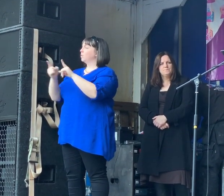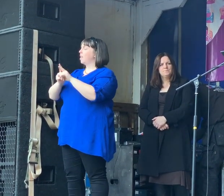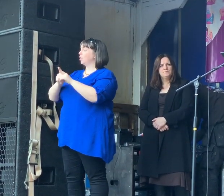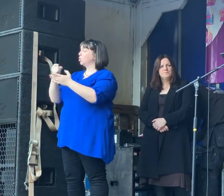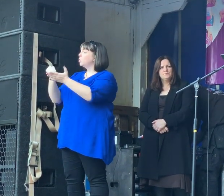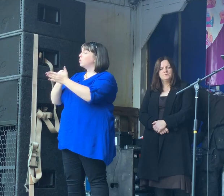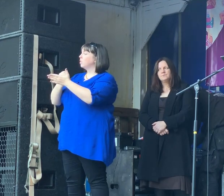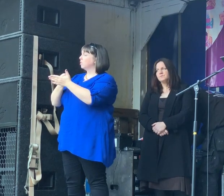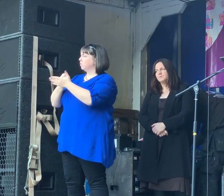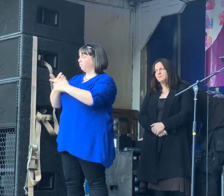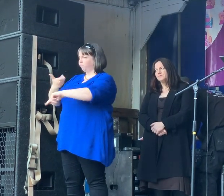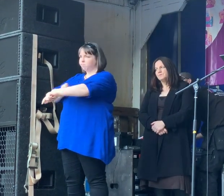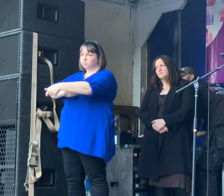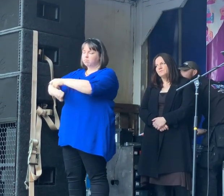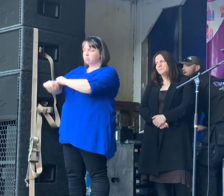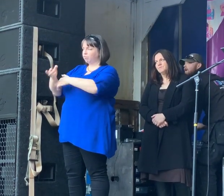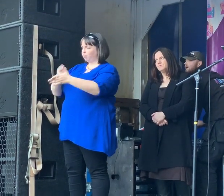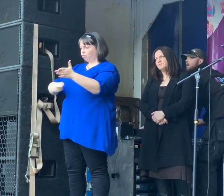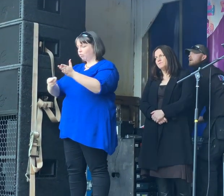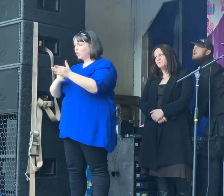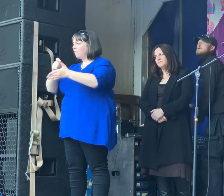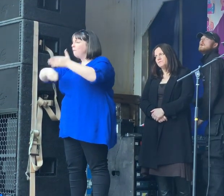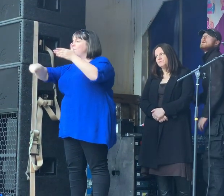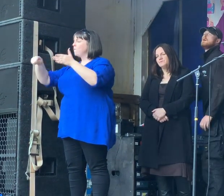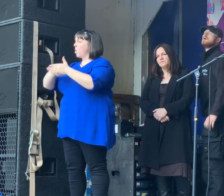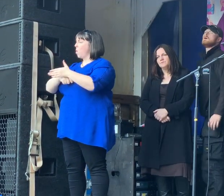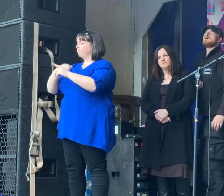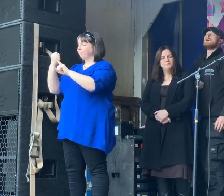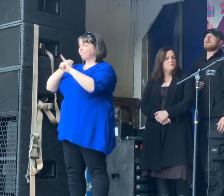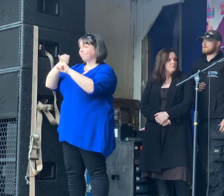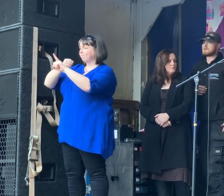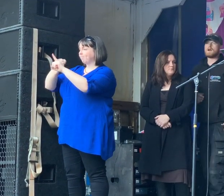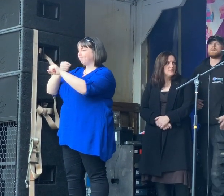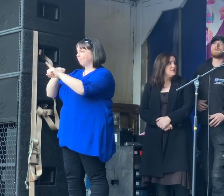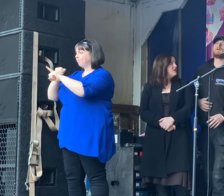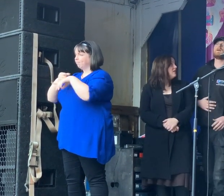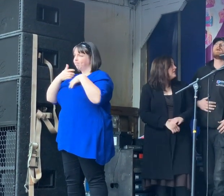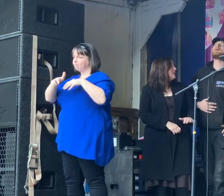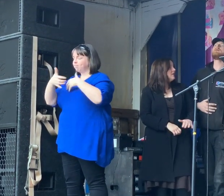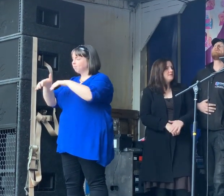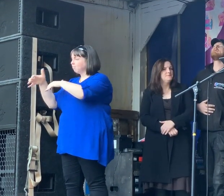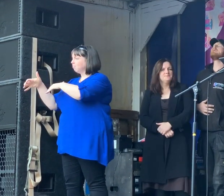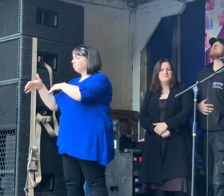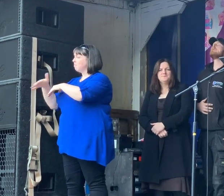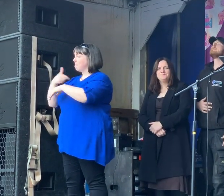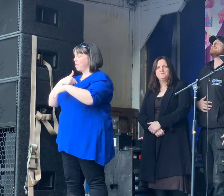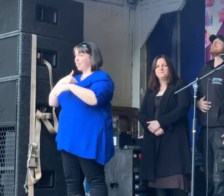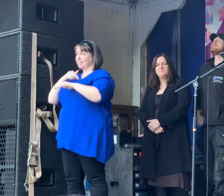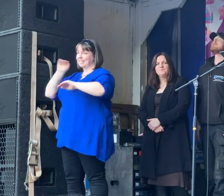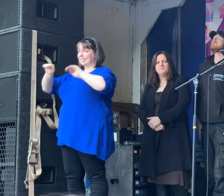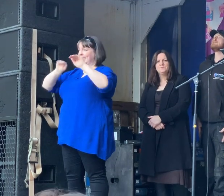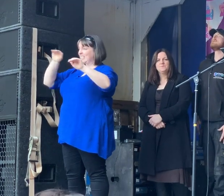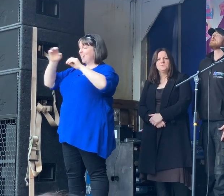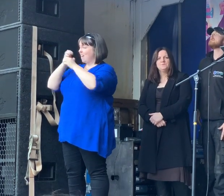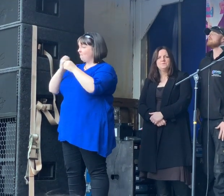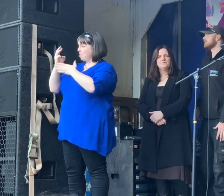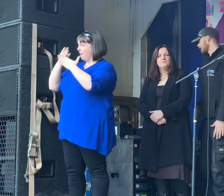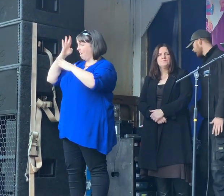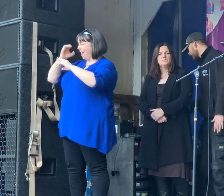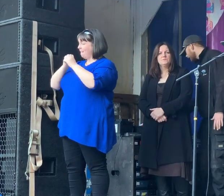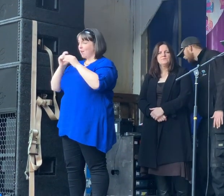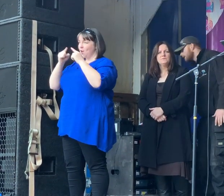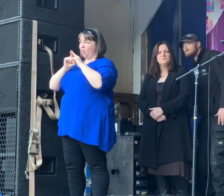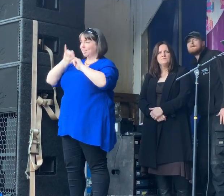were mobilised, they registered to vote, they canvassed and they campaigned. We reached out in every county and every corner